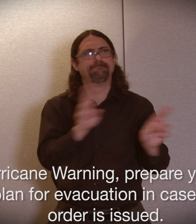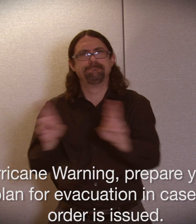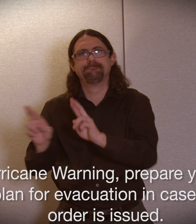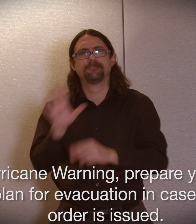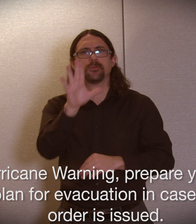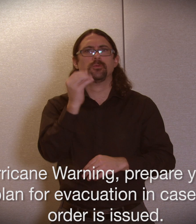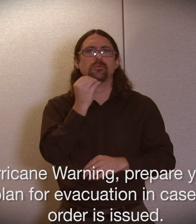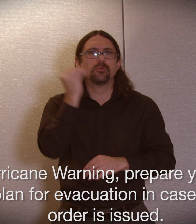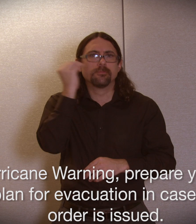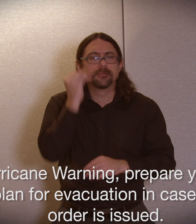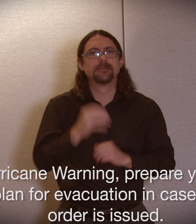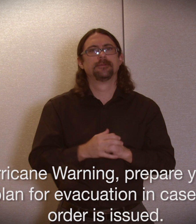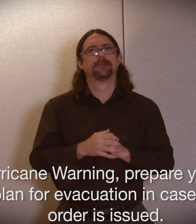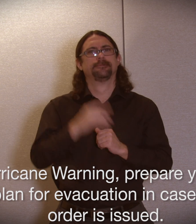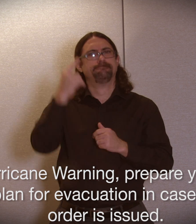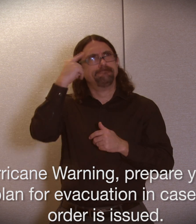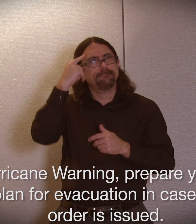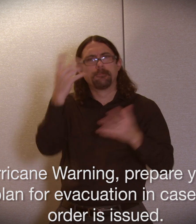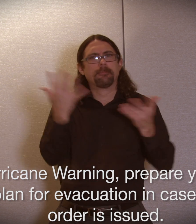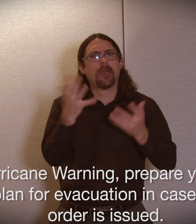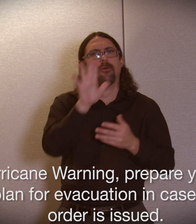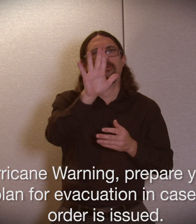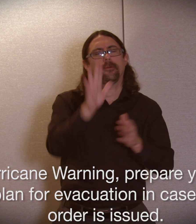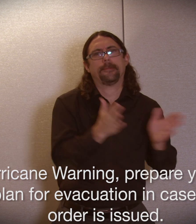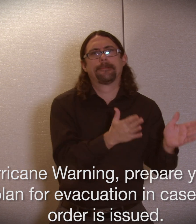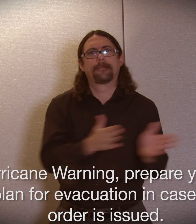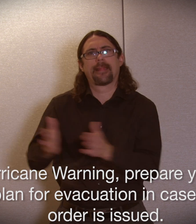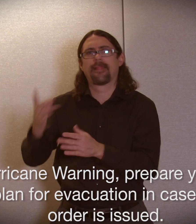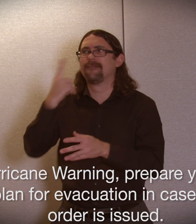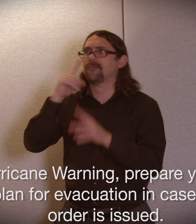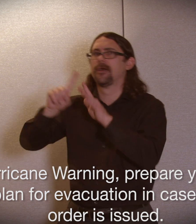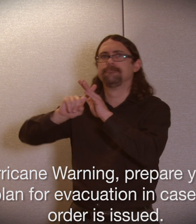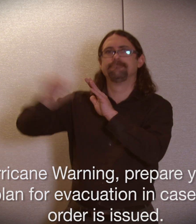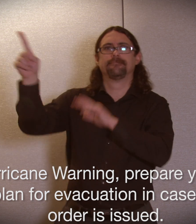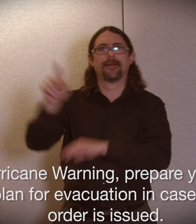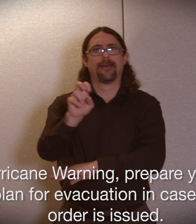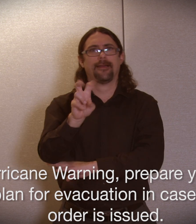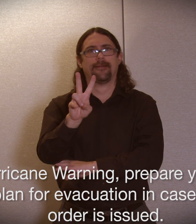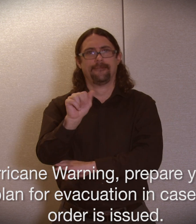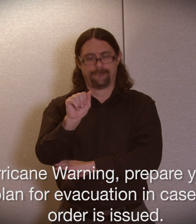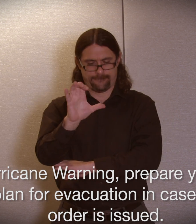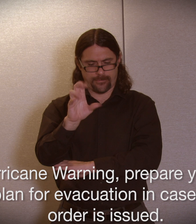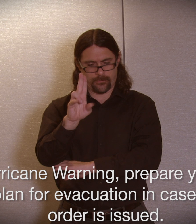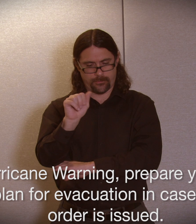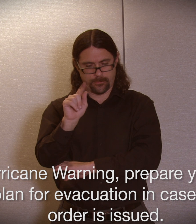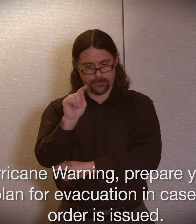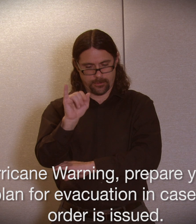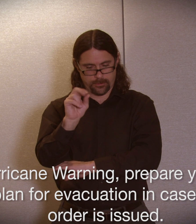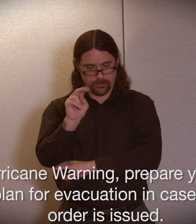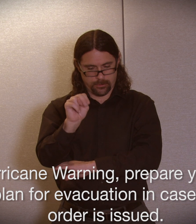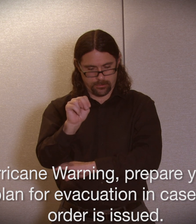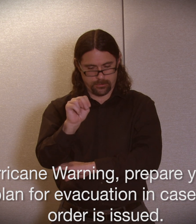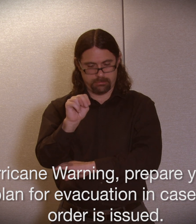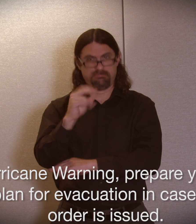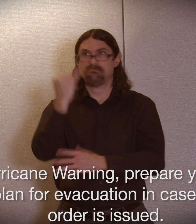During a hurricane warning, prepare your home and review your plan for evacuation in case an evacuation order is issued.